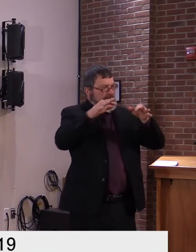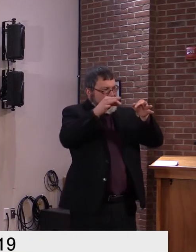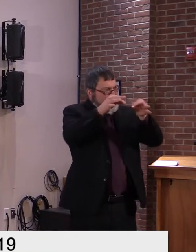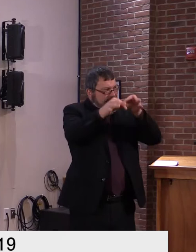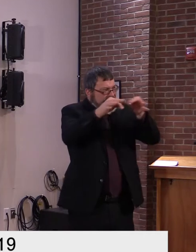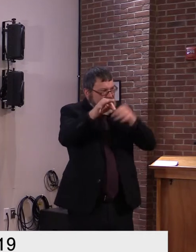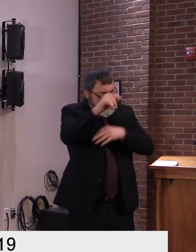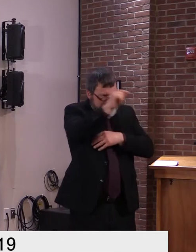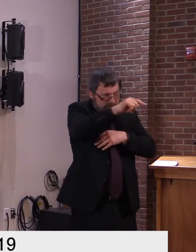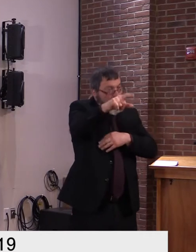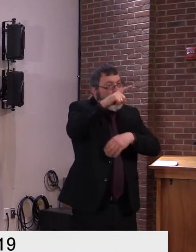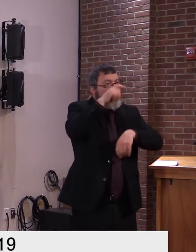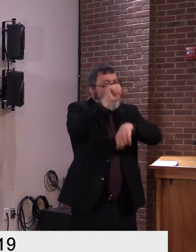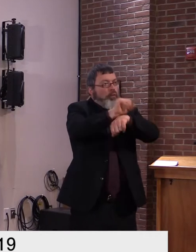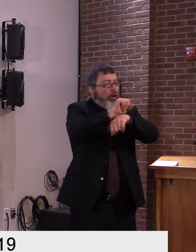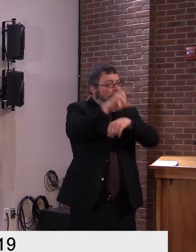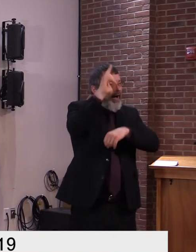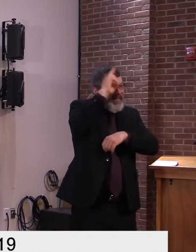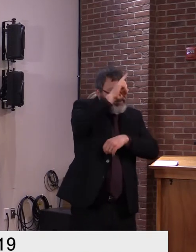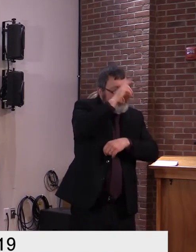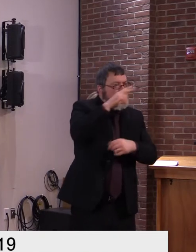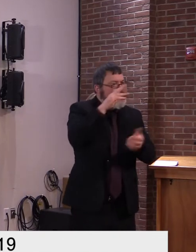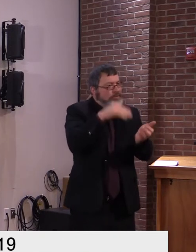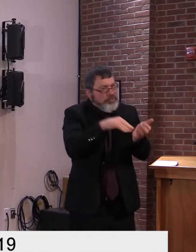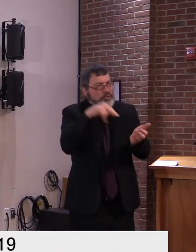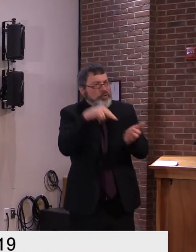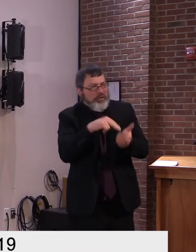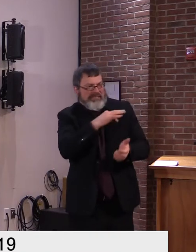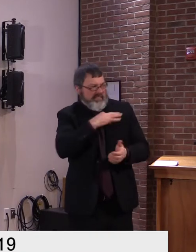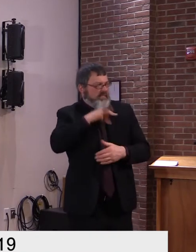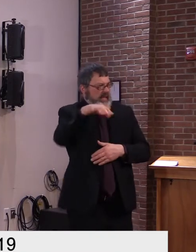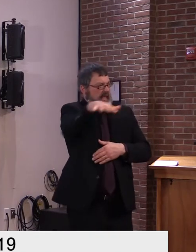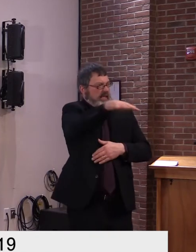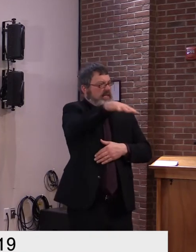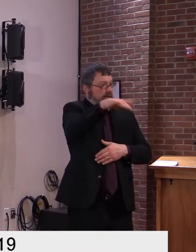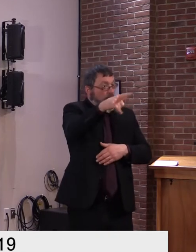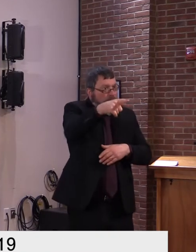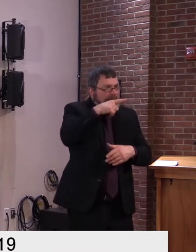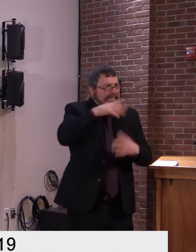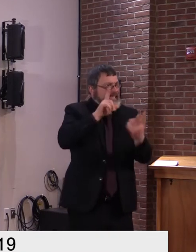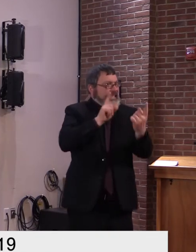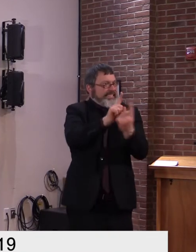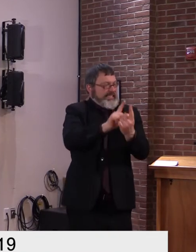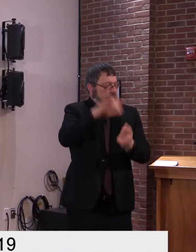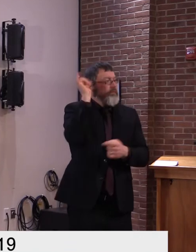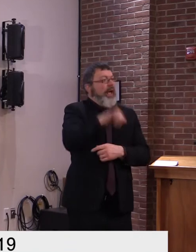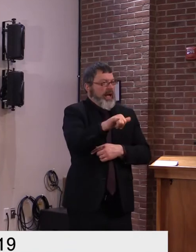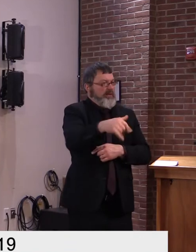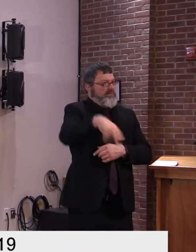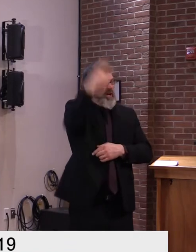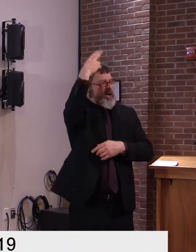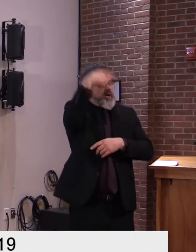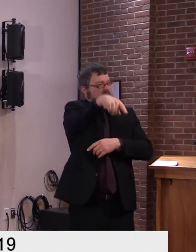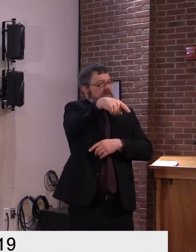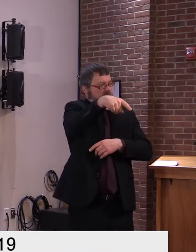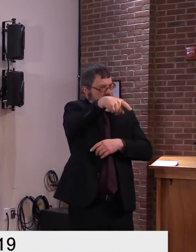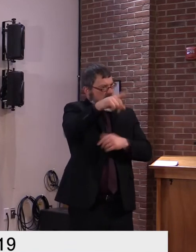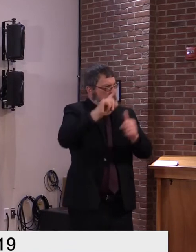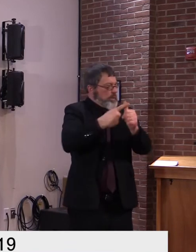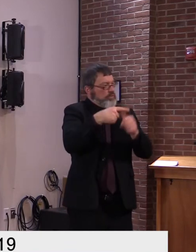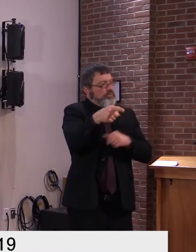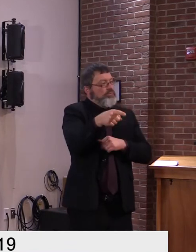walls, but will still need to obtain their vaccine from the hospital in their region. And our pharmacy